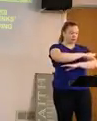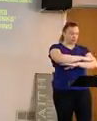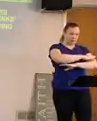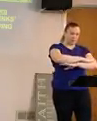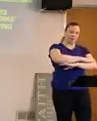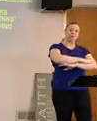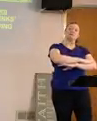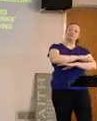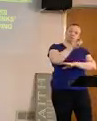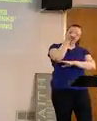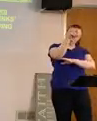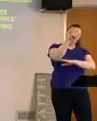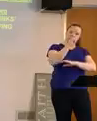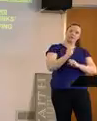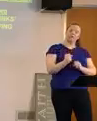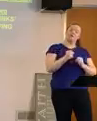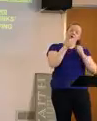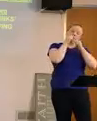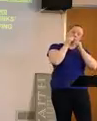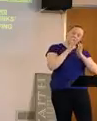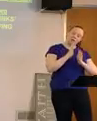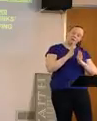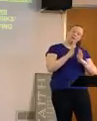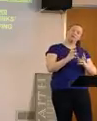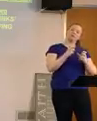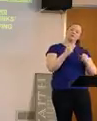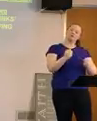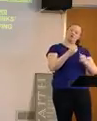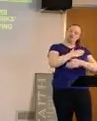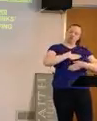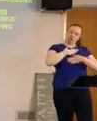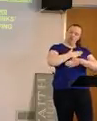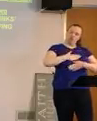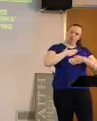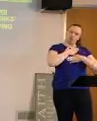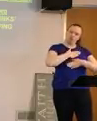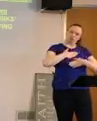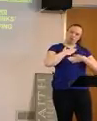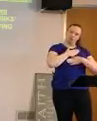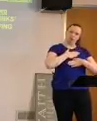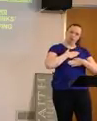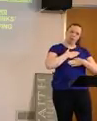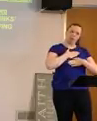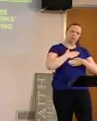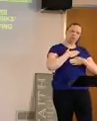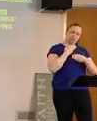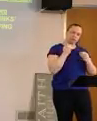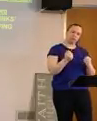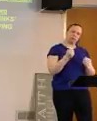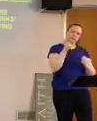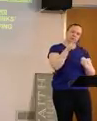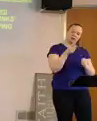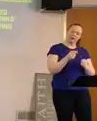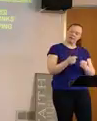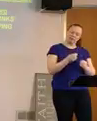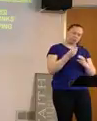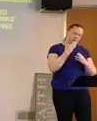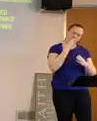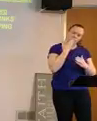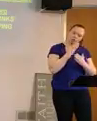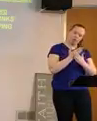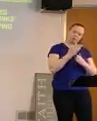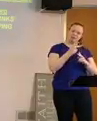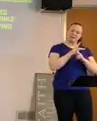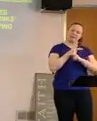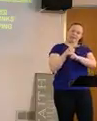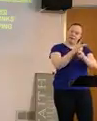you'll continue to give. What a blessing it's been to enjoy. You have taken very good care of my